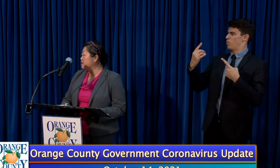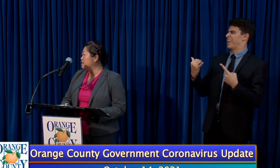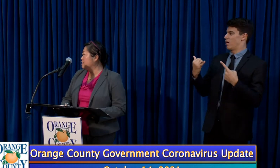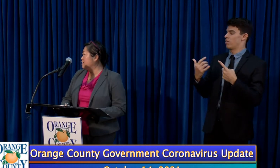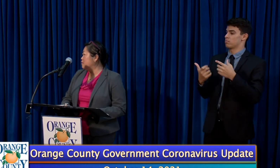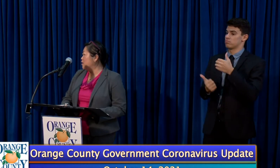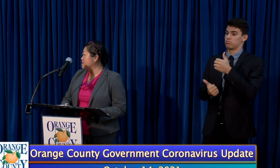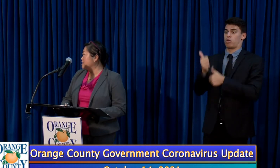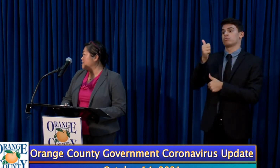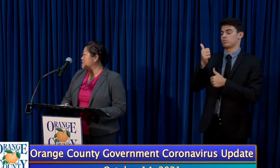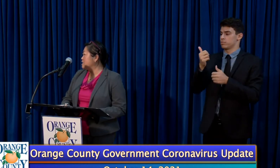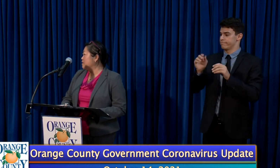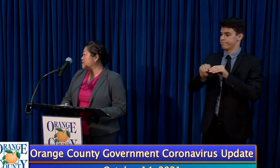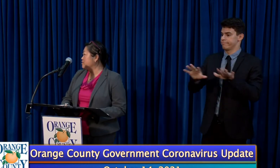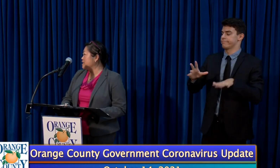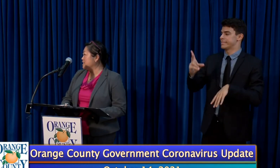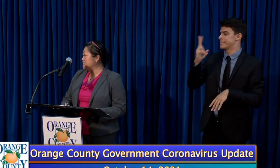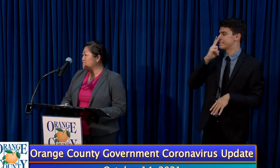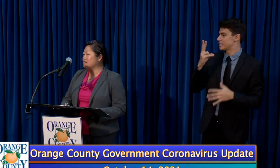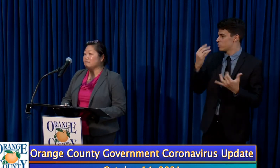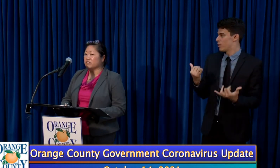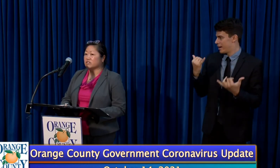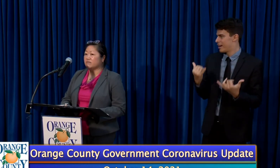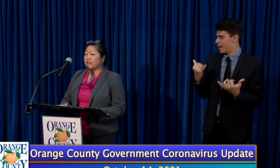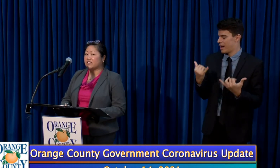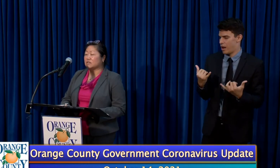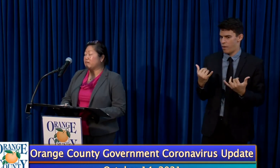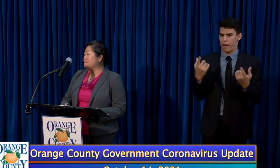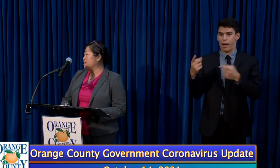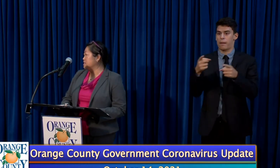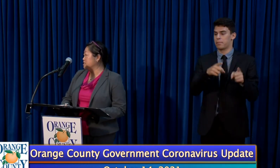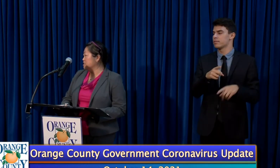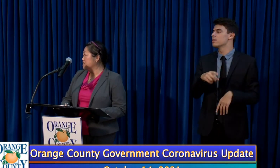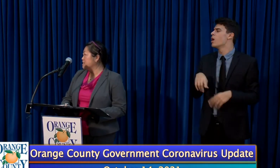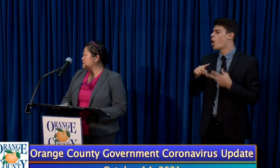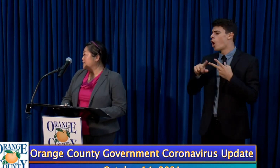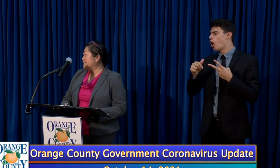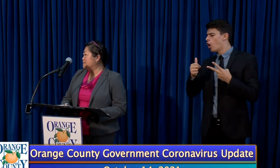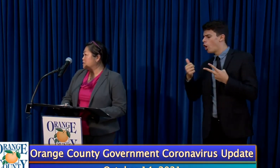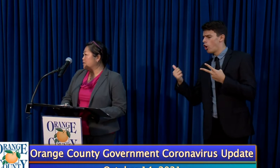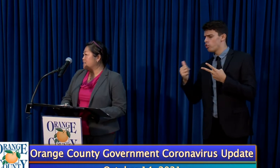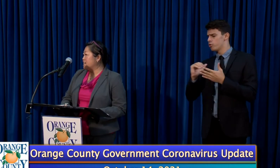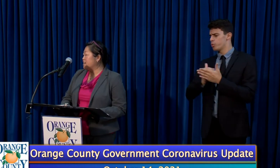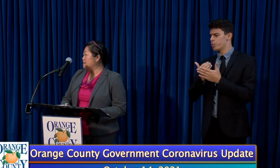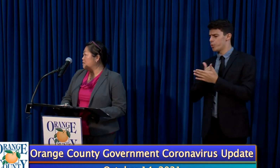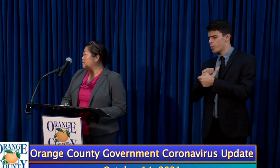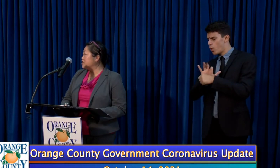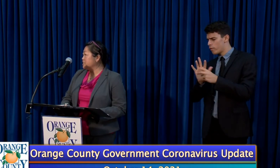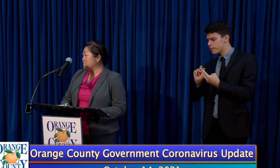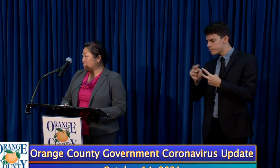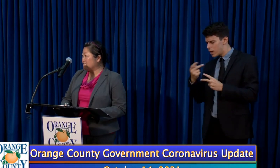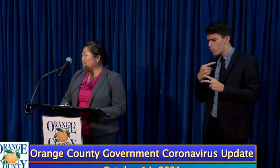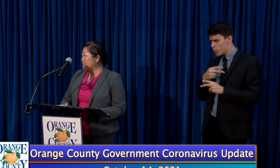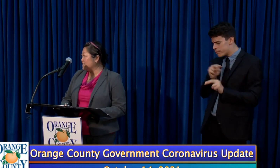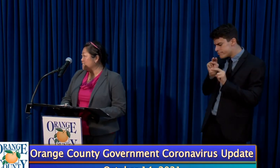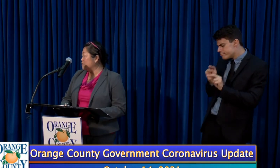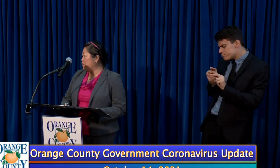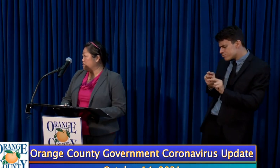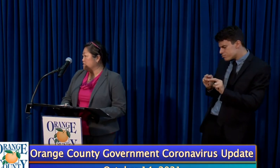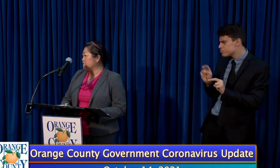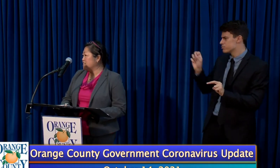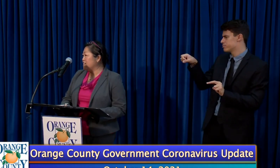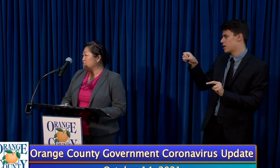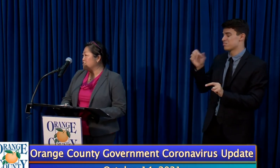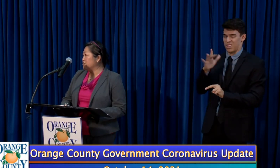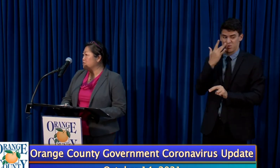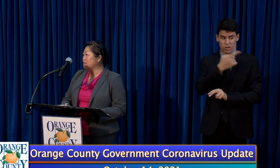now on the CDC's monitoring list. There are some variants being monitored. And so I think vigilance is